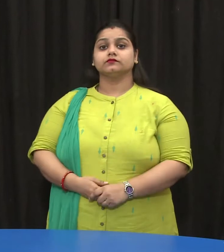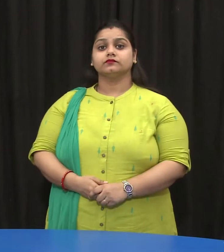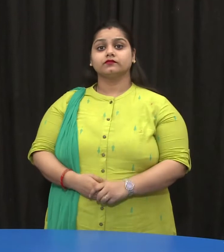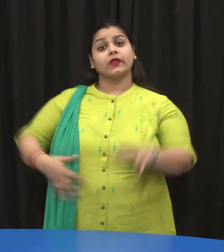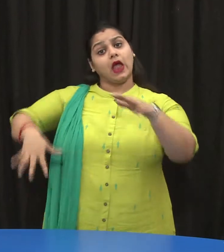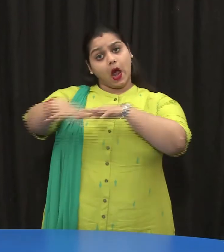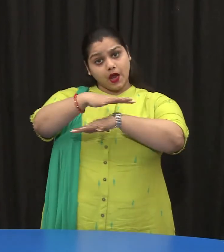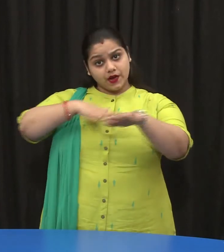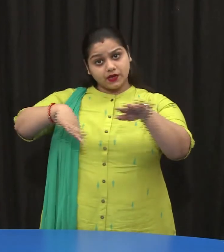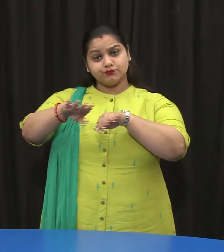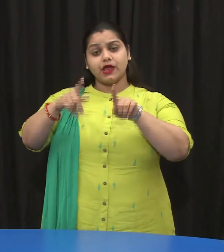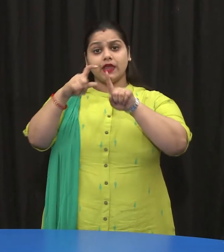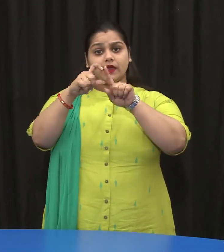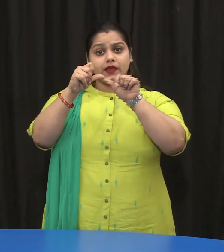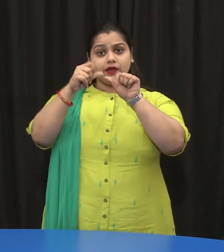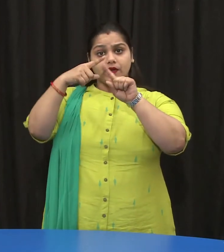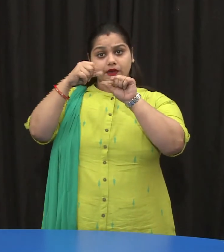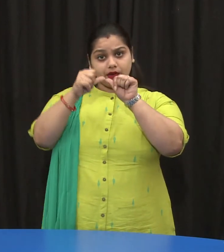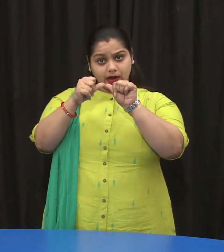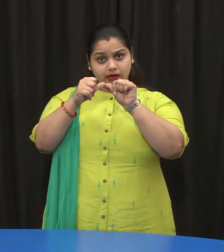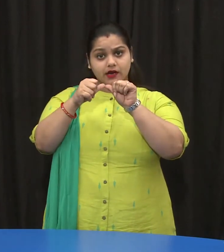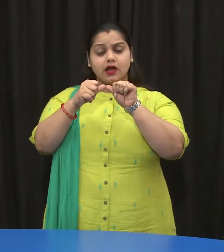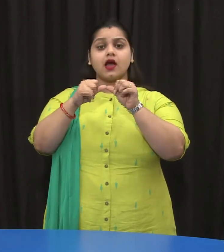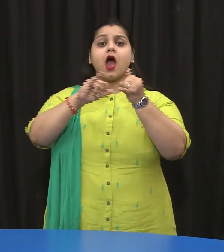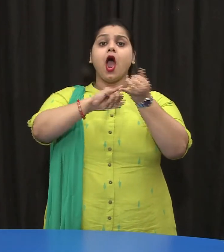arrangement of data for storage and display.